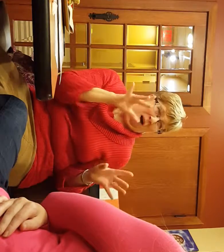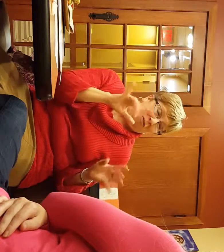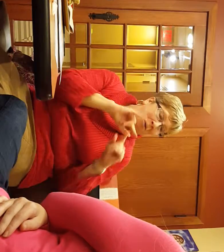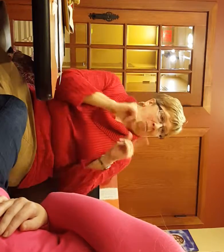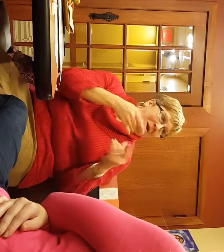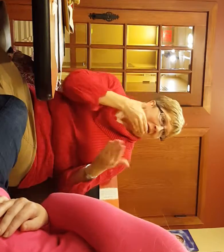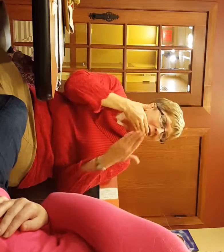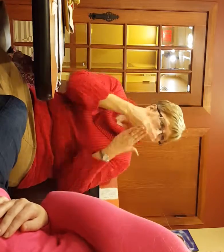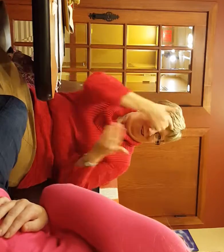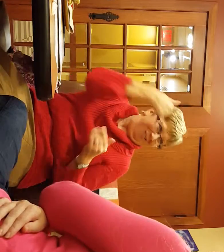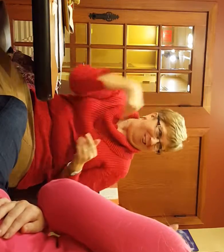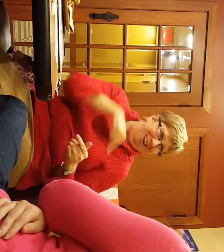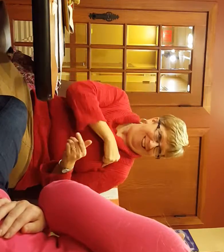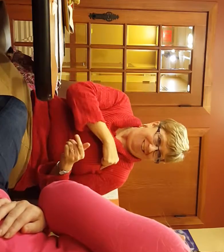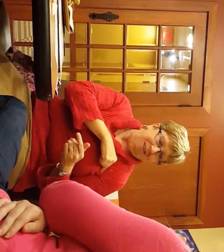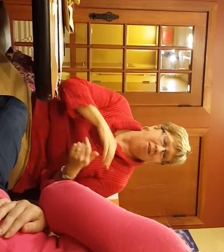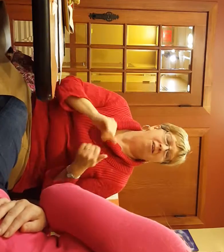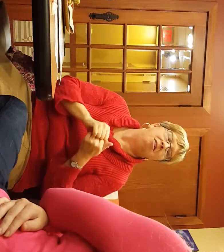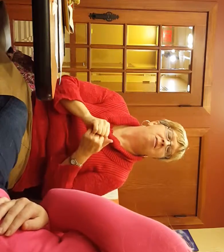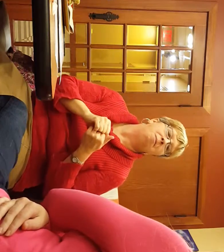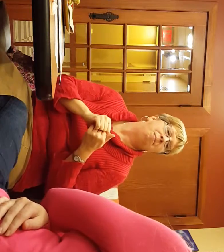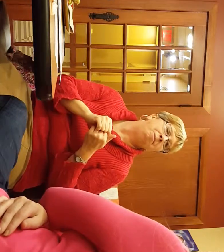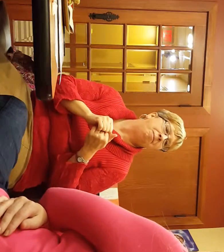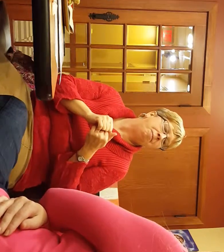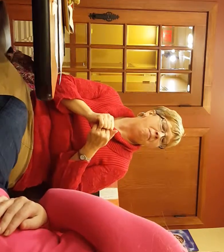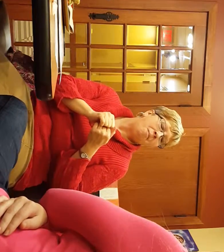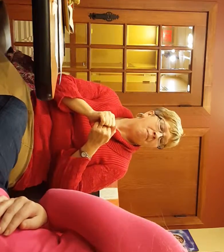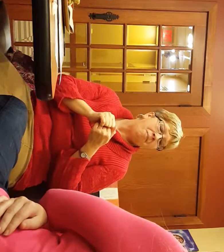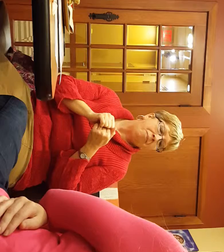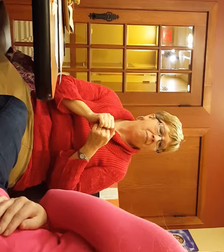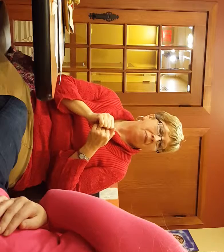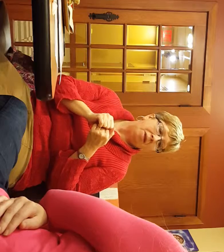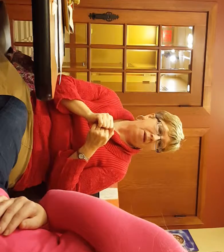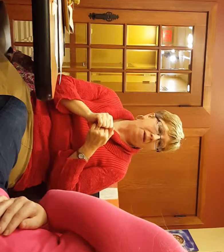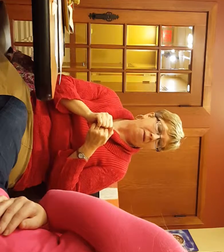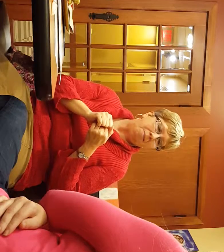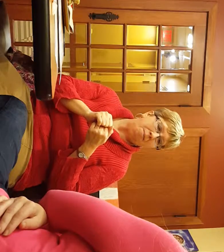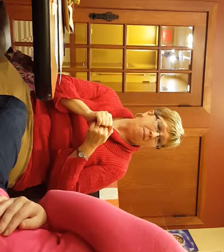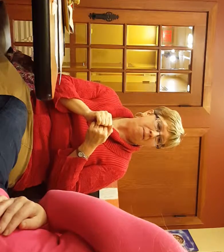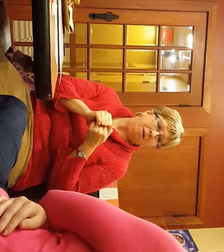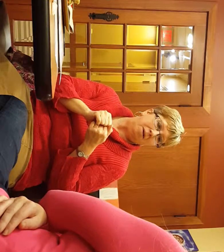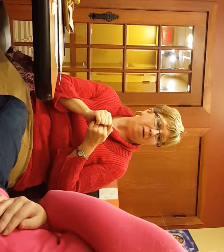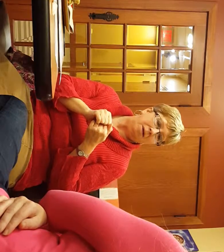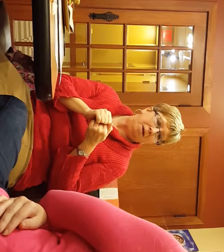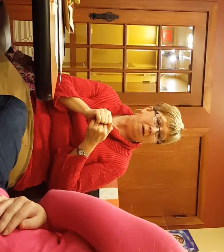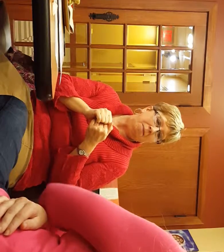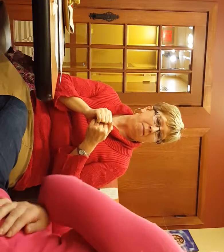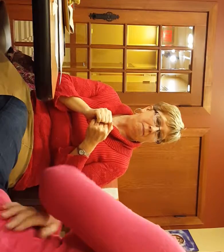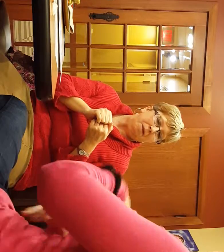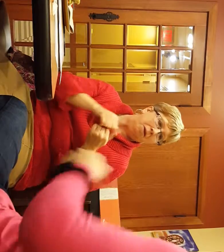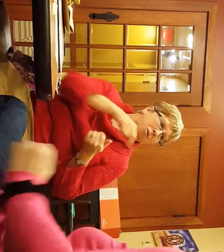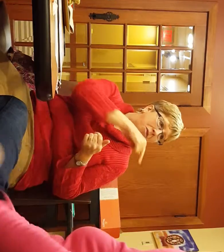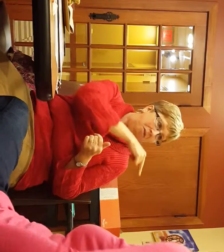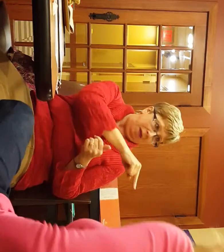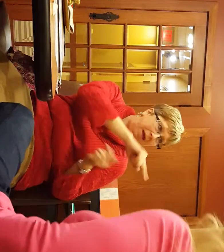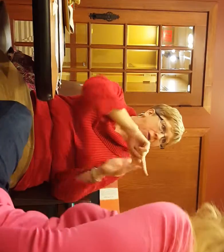the time, they owned a dental supply company. And when they sold that, the first thing they did was go out and buy a health food store, and they just kept adding to